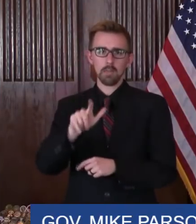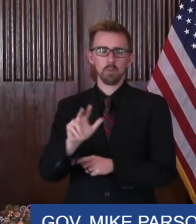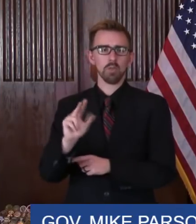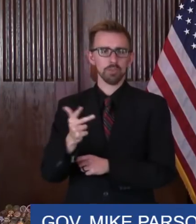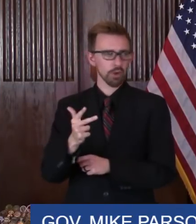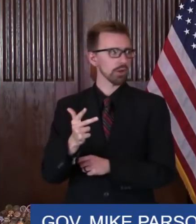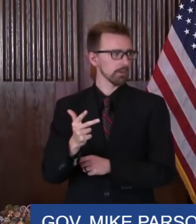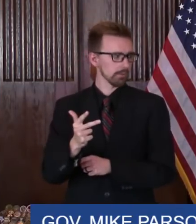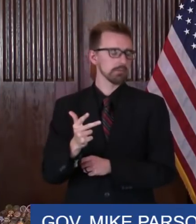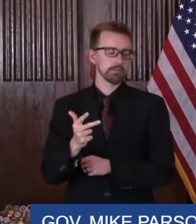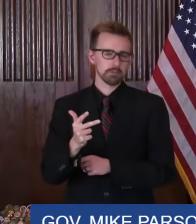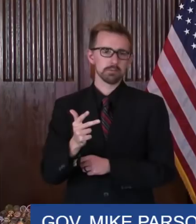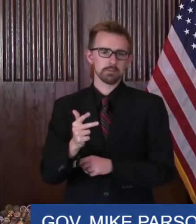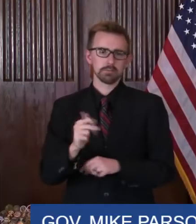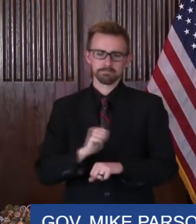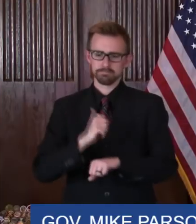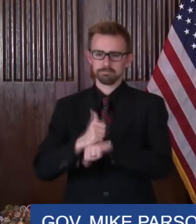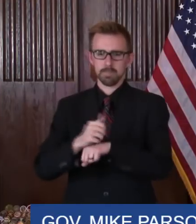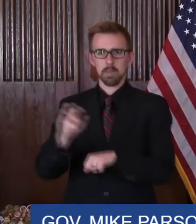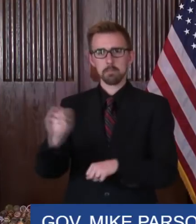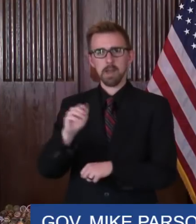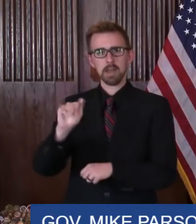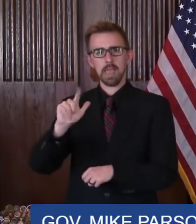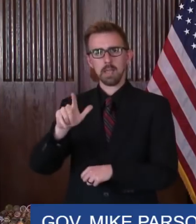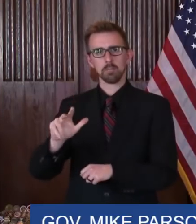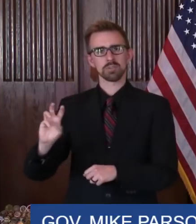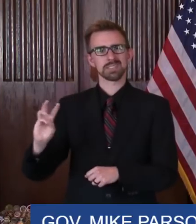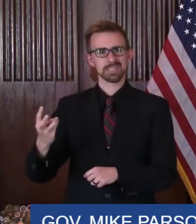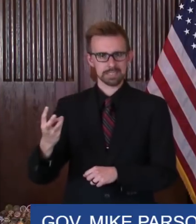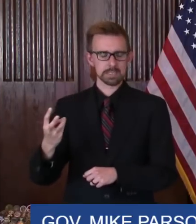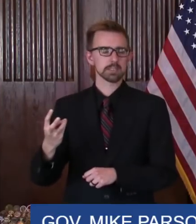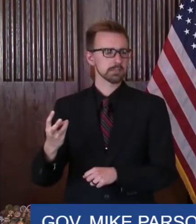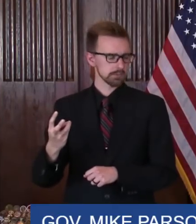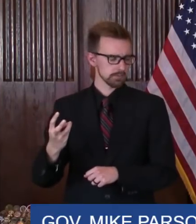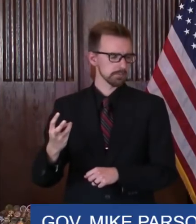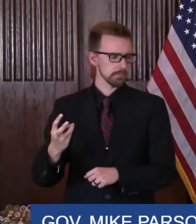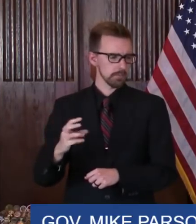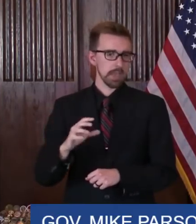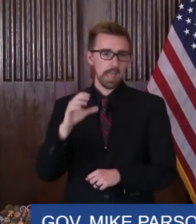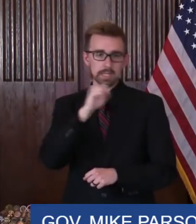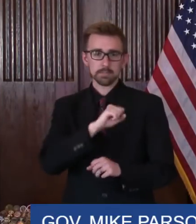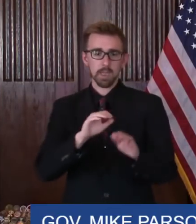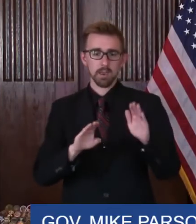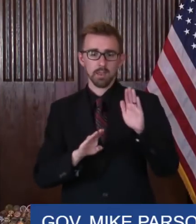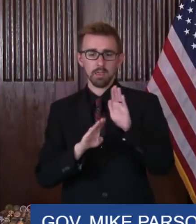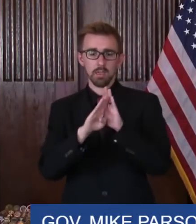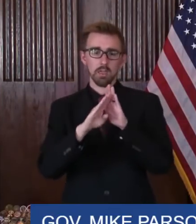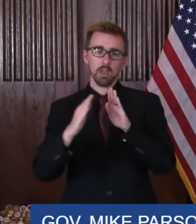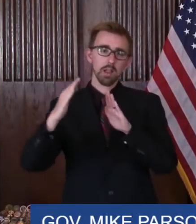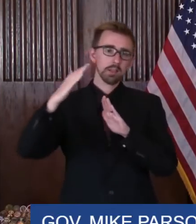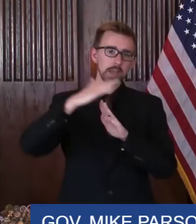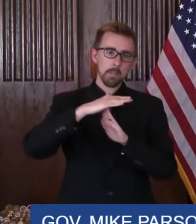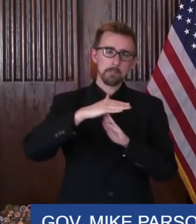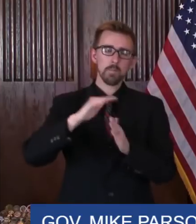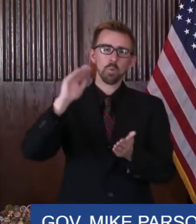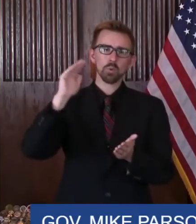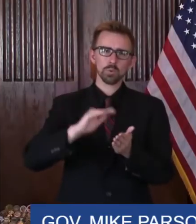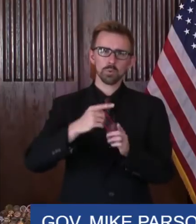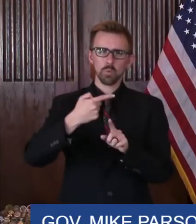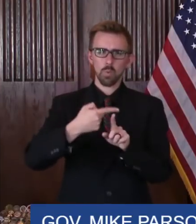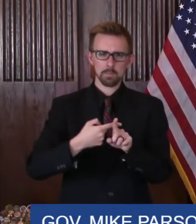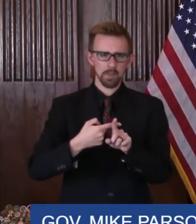and implemented on Monday, April the 6th, the estimate of the peak of the pandemic in Missouri was reduced by a